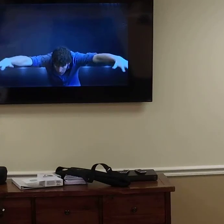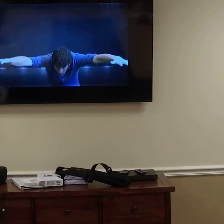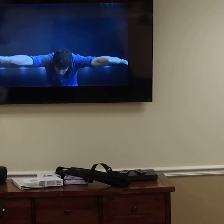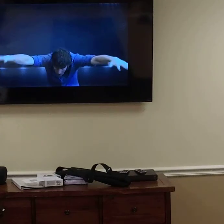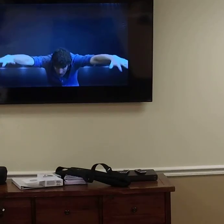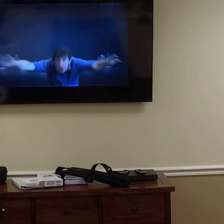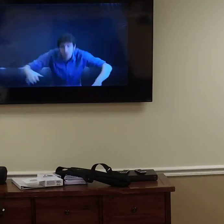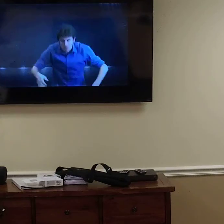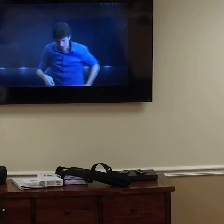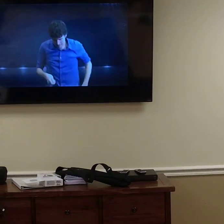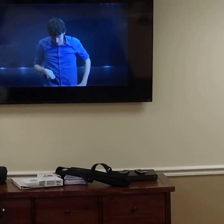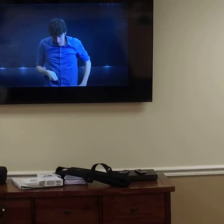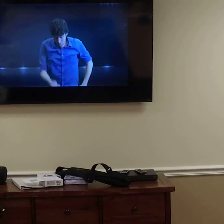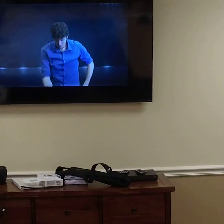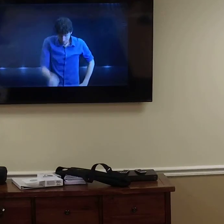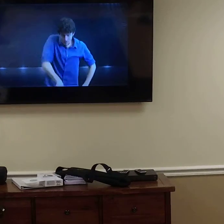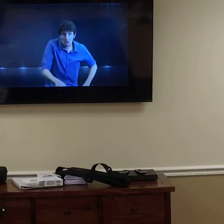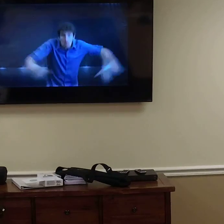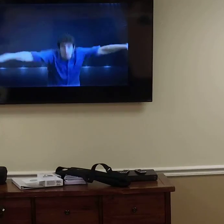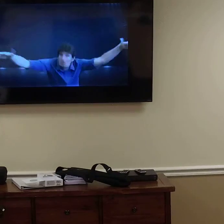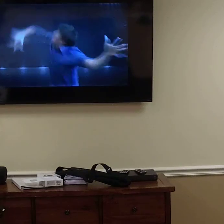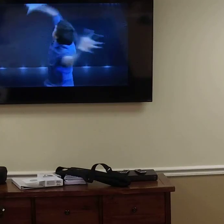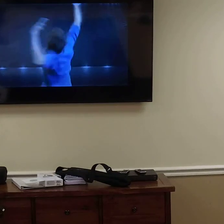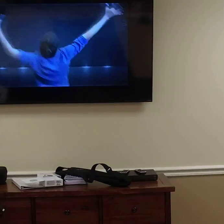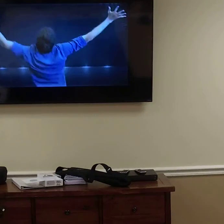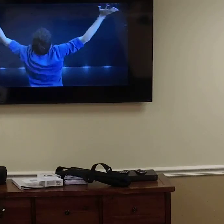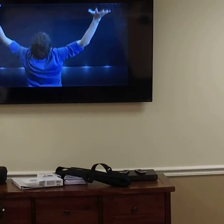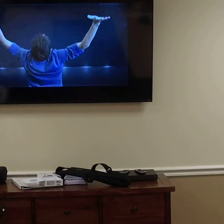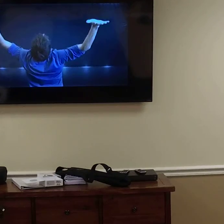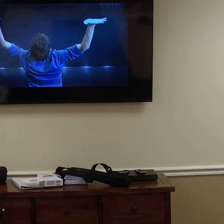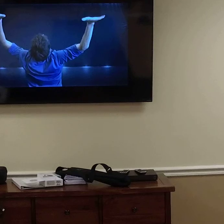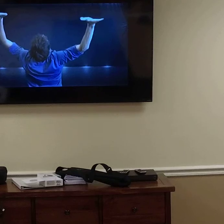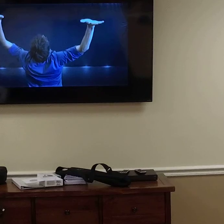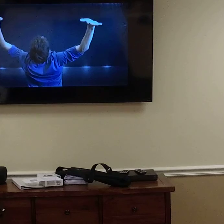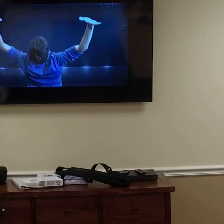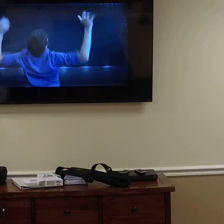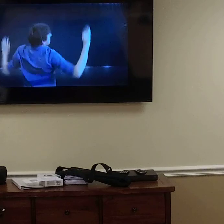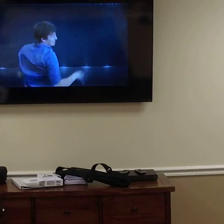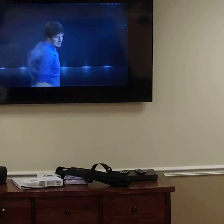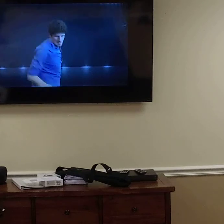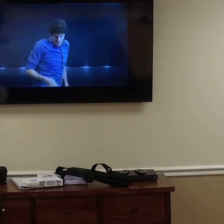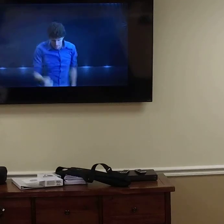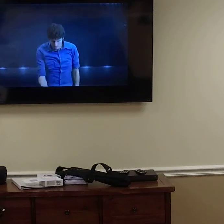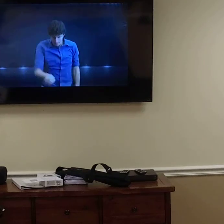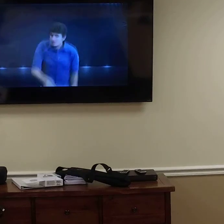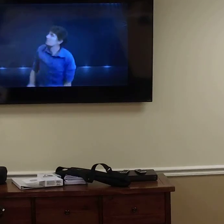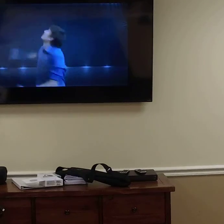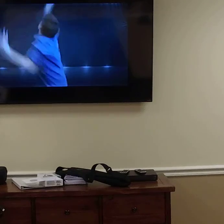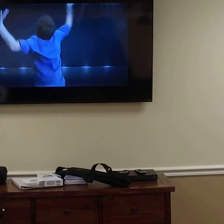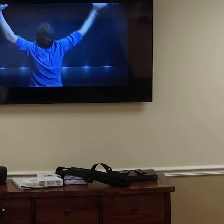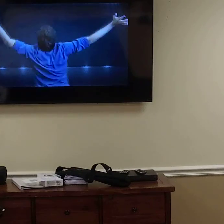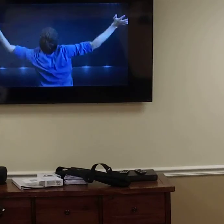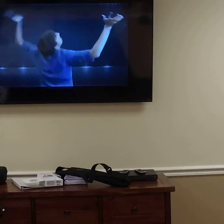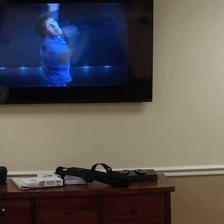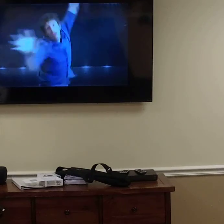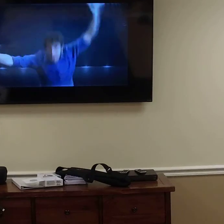Starts sizzling. Flip. Flip it upside down. Flip again.